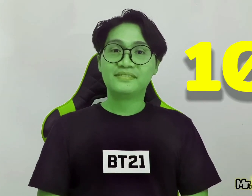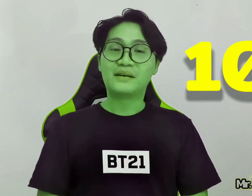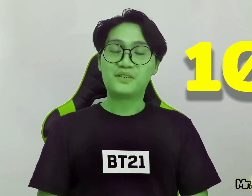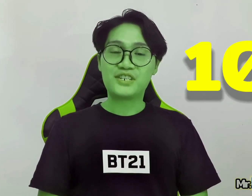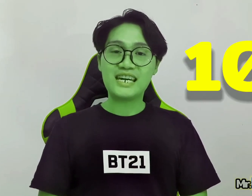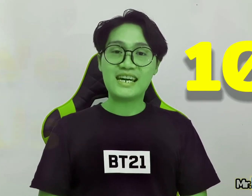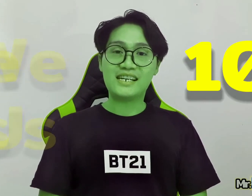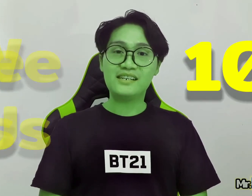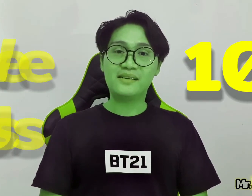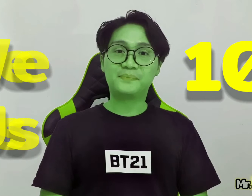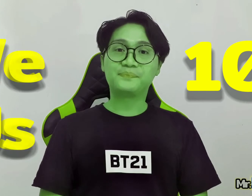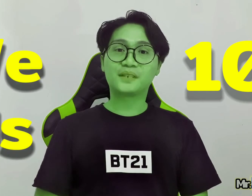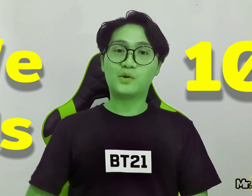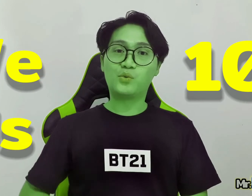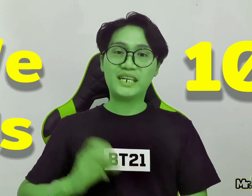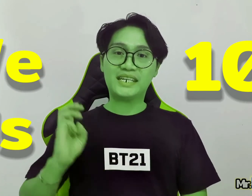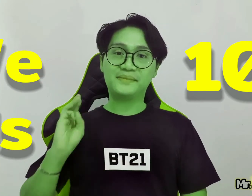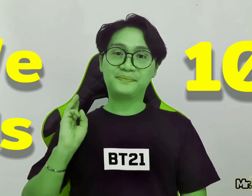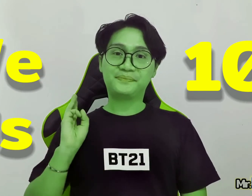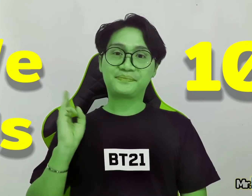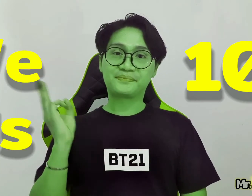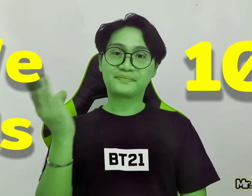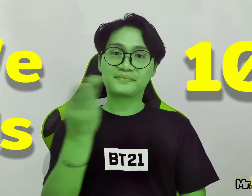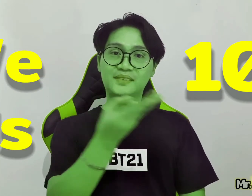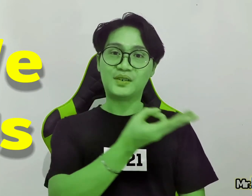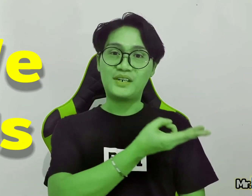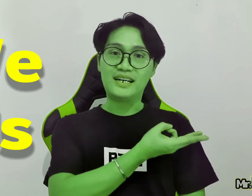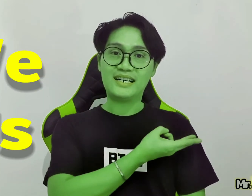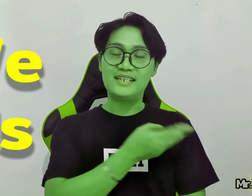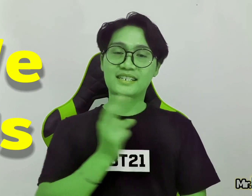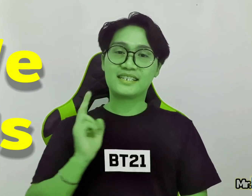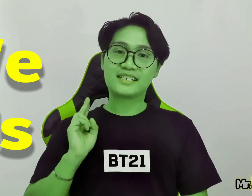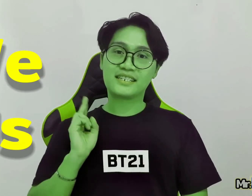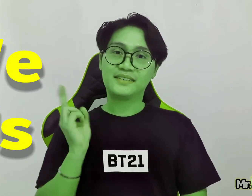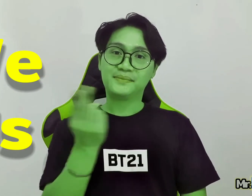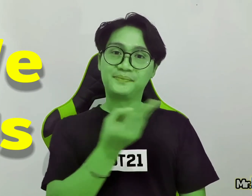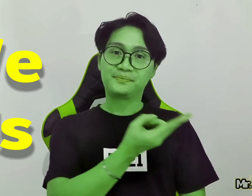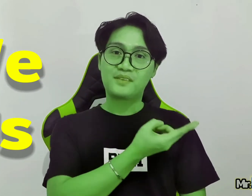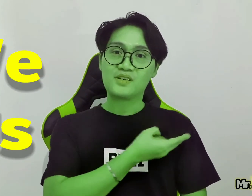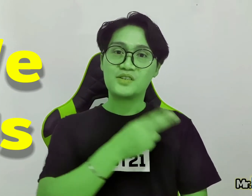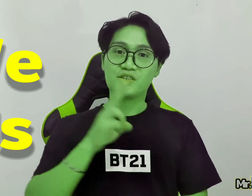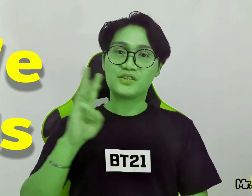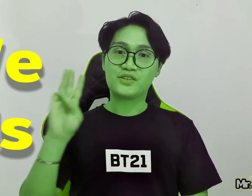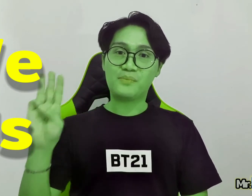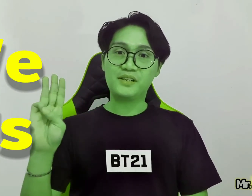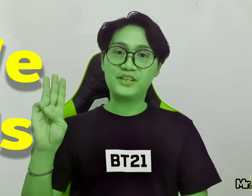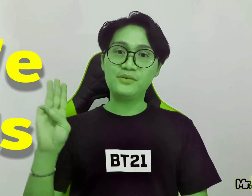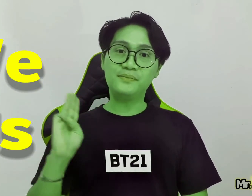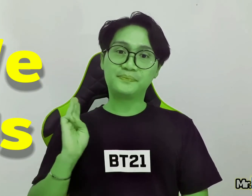Number 10, we or us. So W.